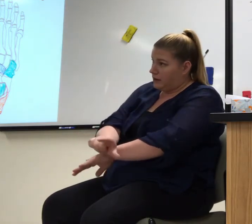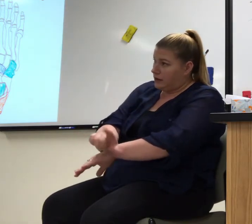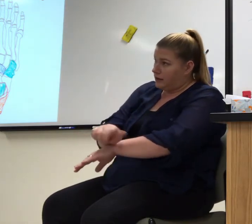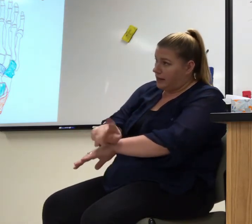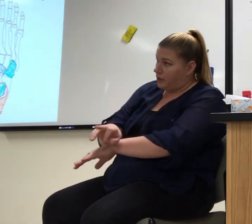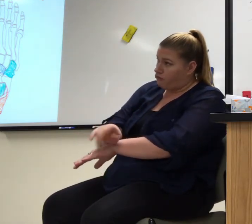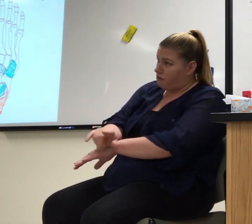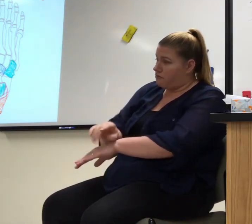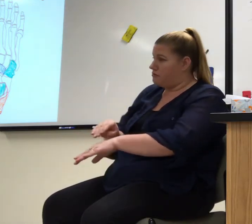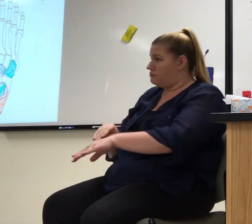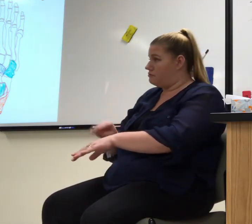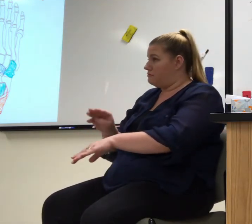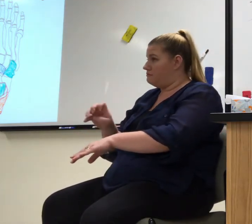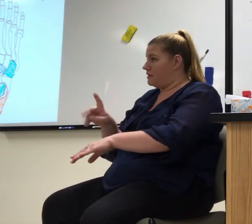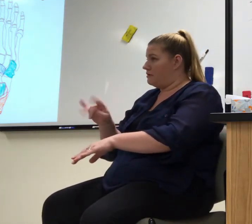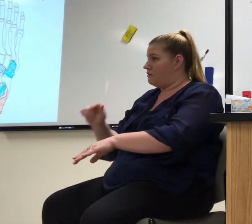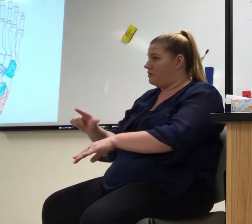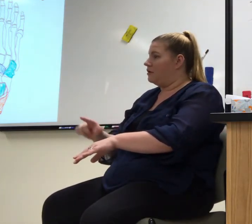I'll color the middle one black.